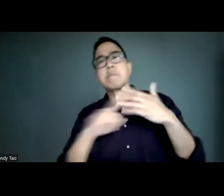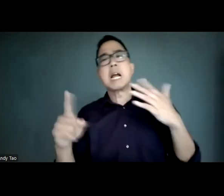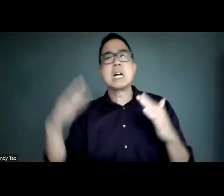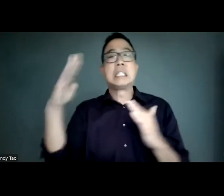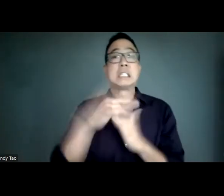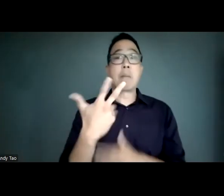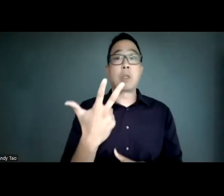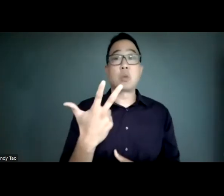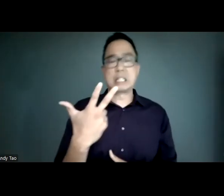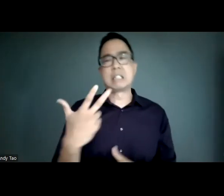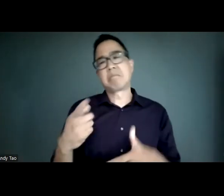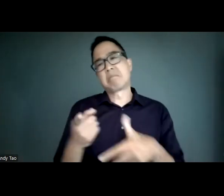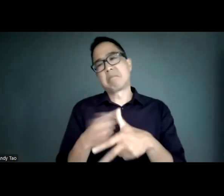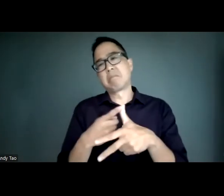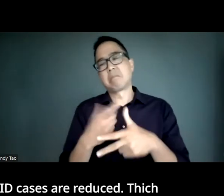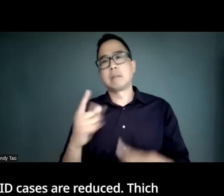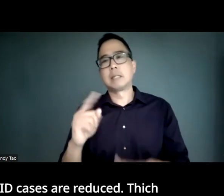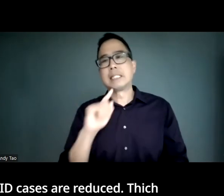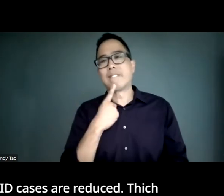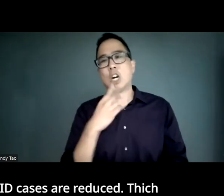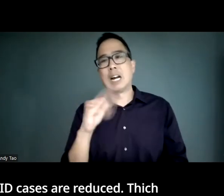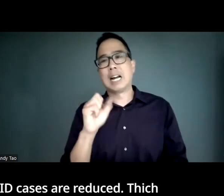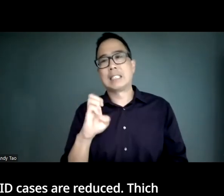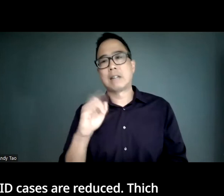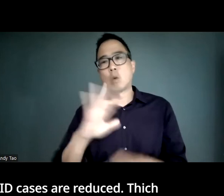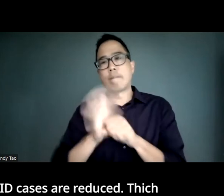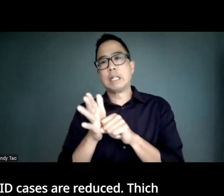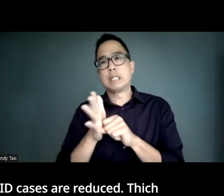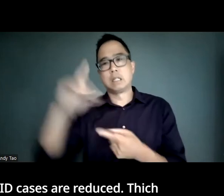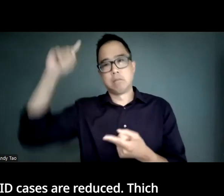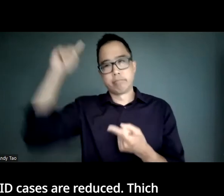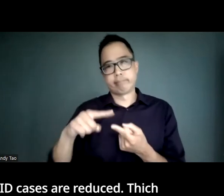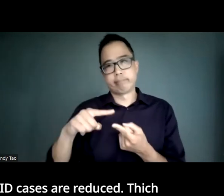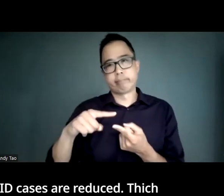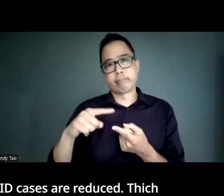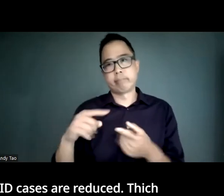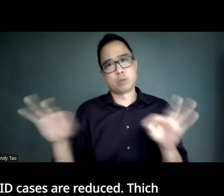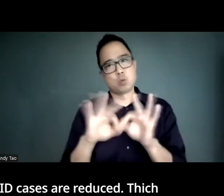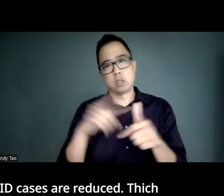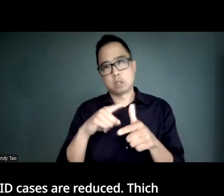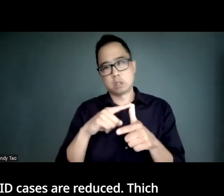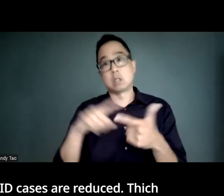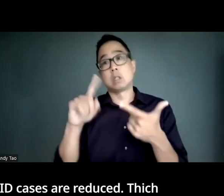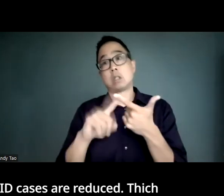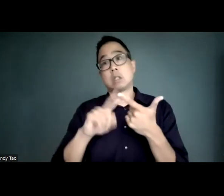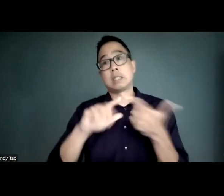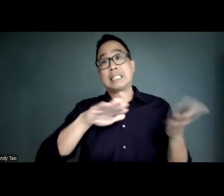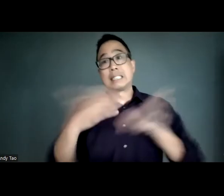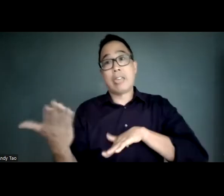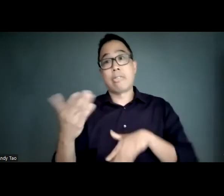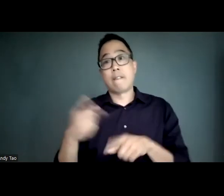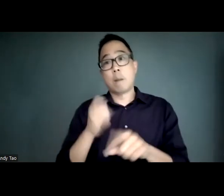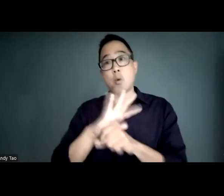There are many factors that go into play. The top three factors, the severity of COVID goes